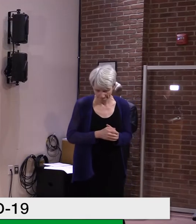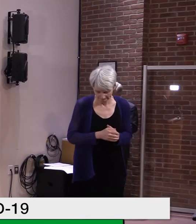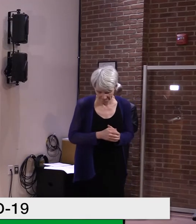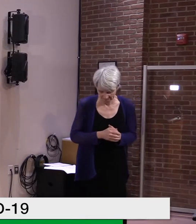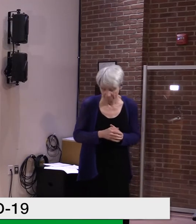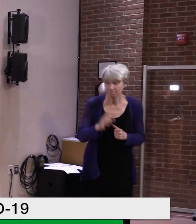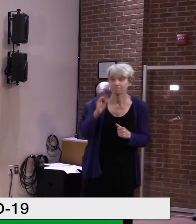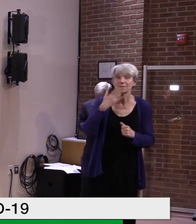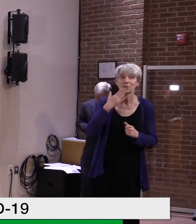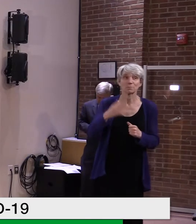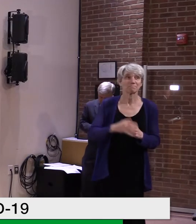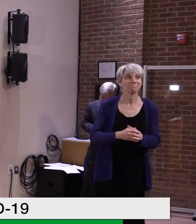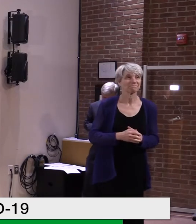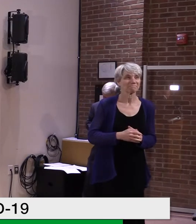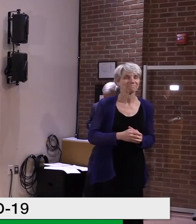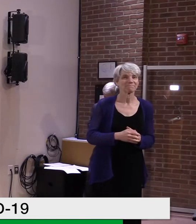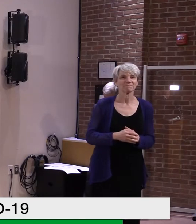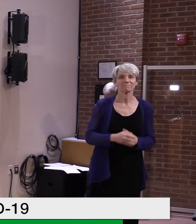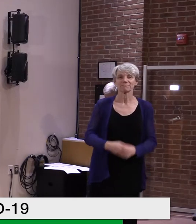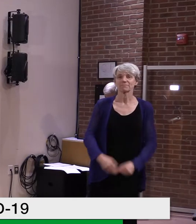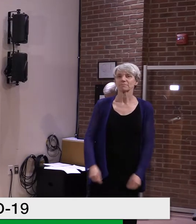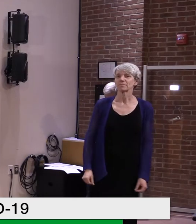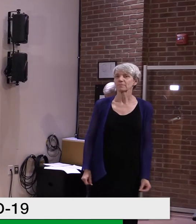Thank you very much.